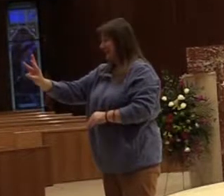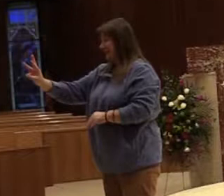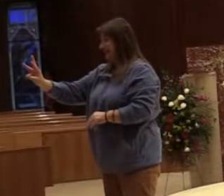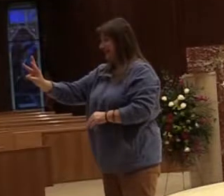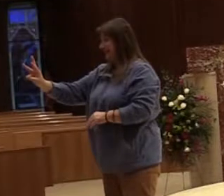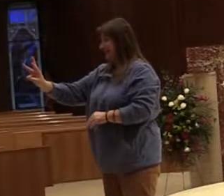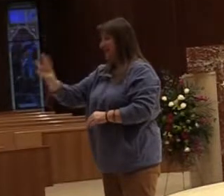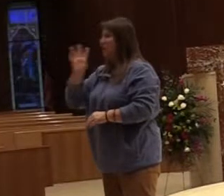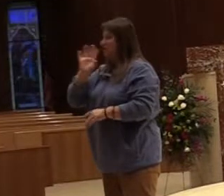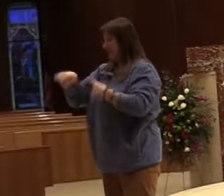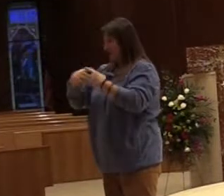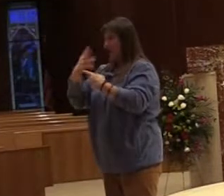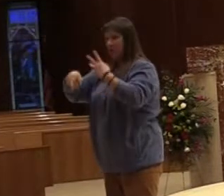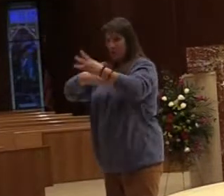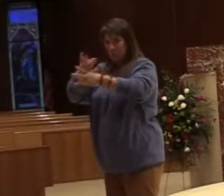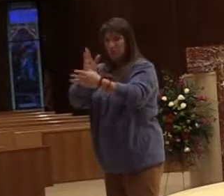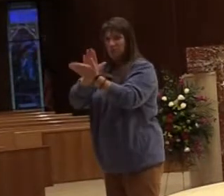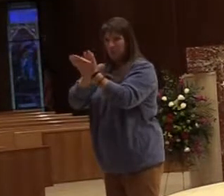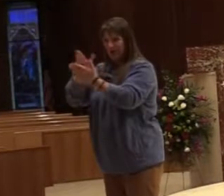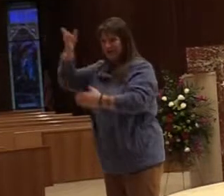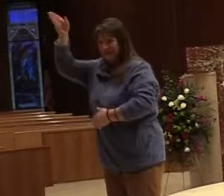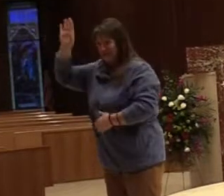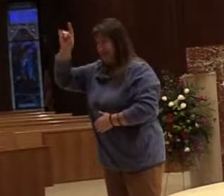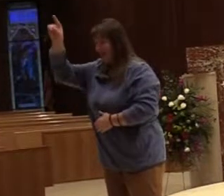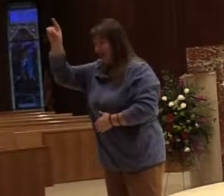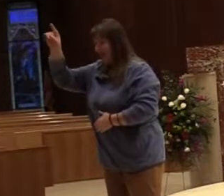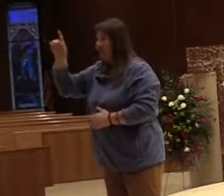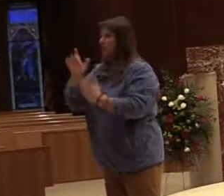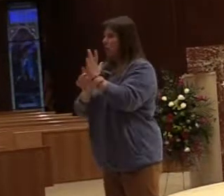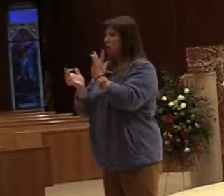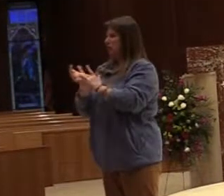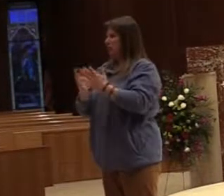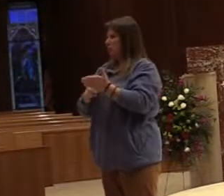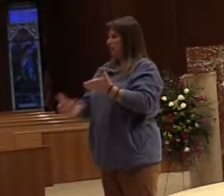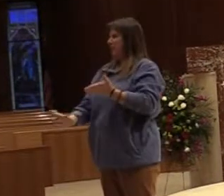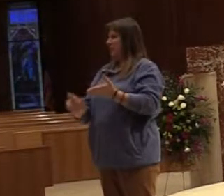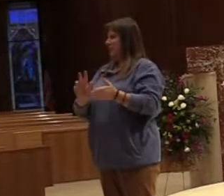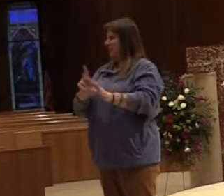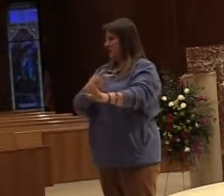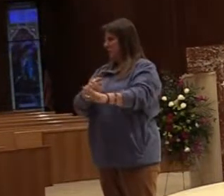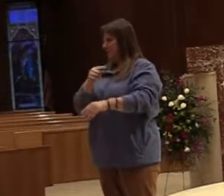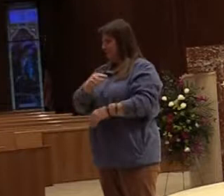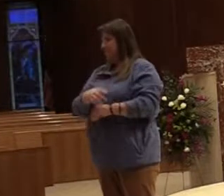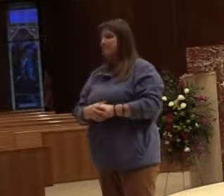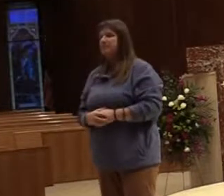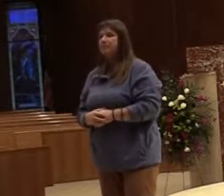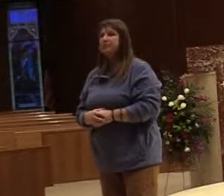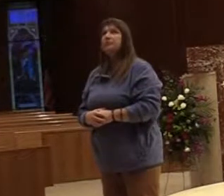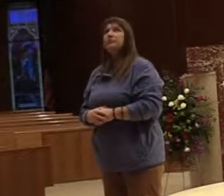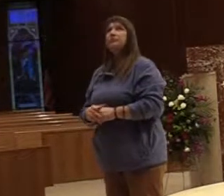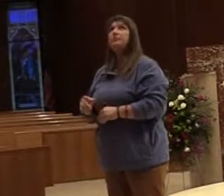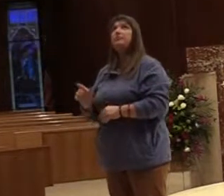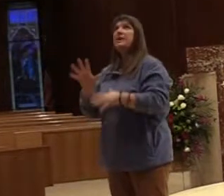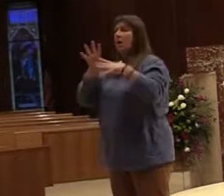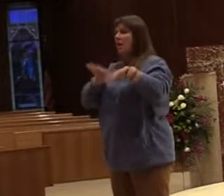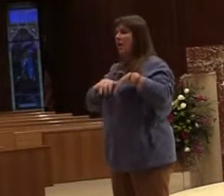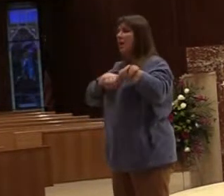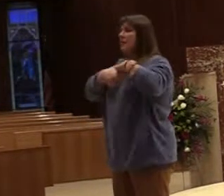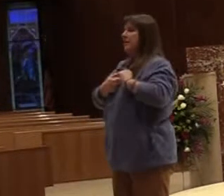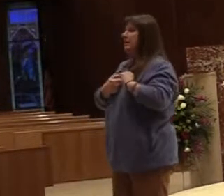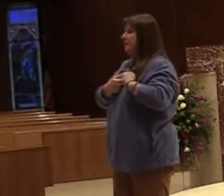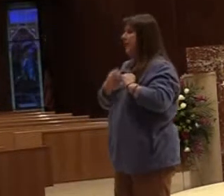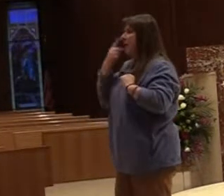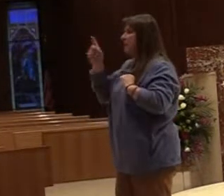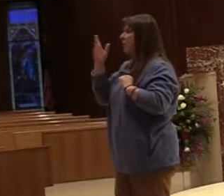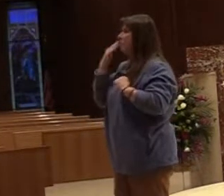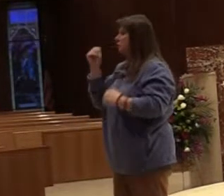The next slide, we'll get into our next dealing, it's the Lament for Jerusalem. And I have a few pictures here to show you. And